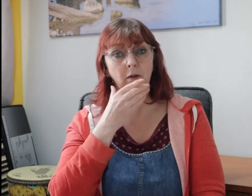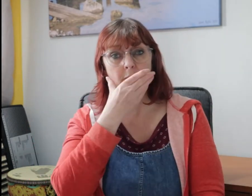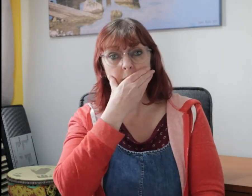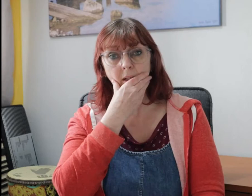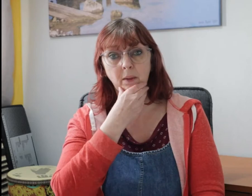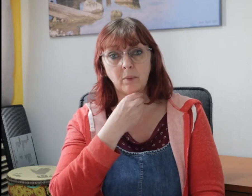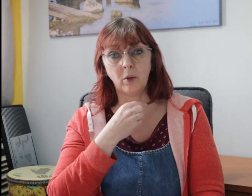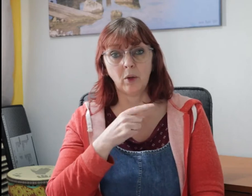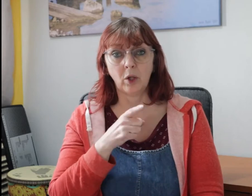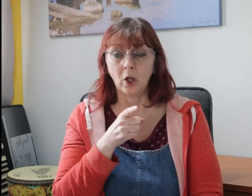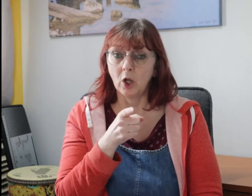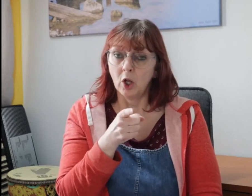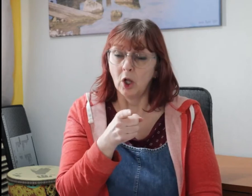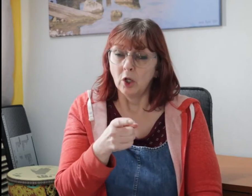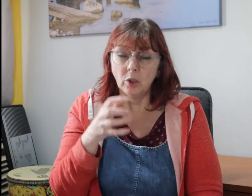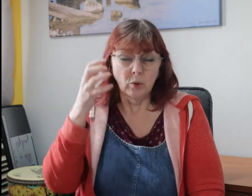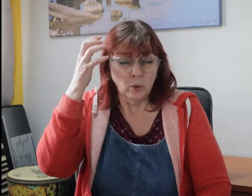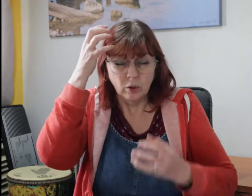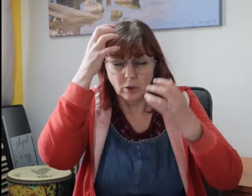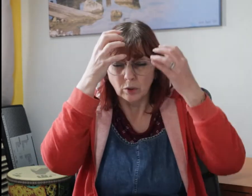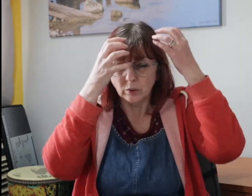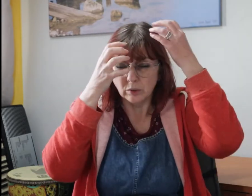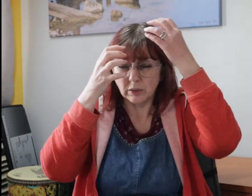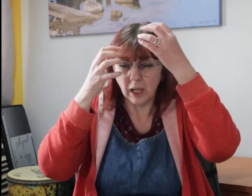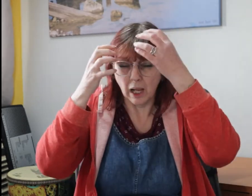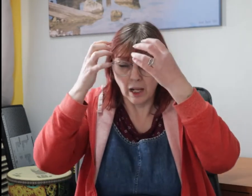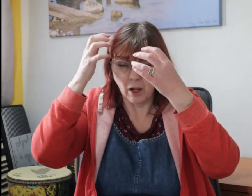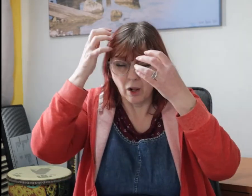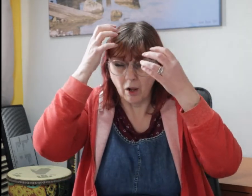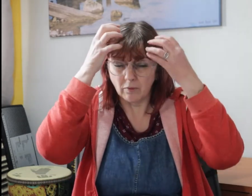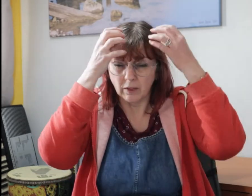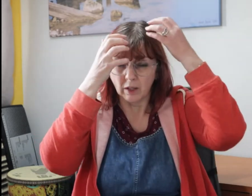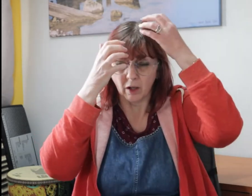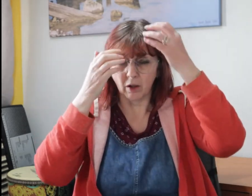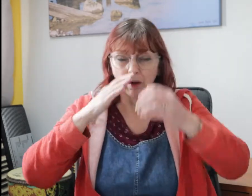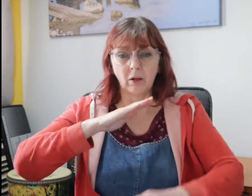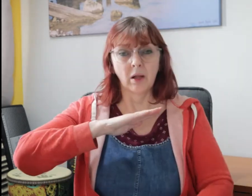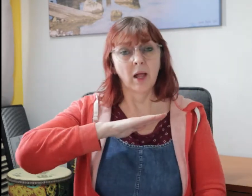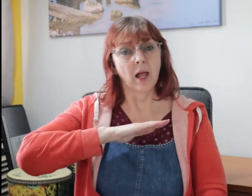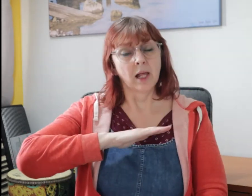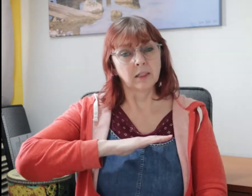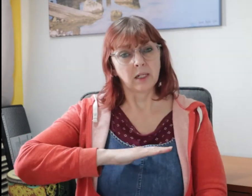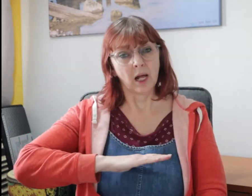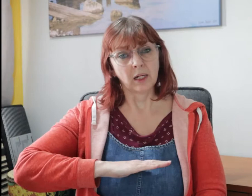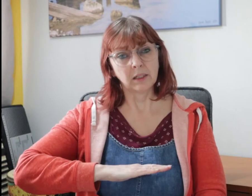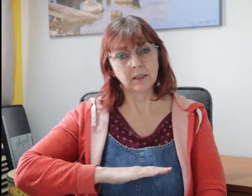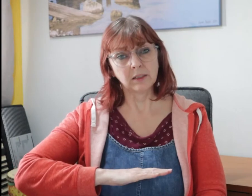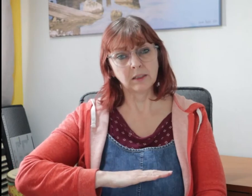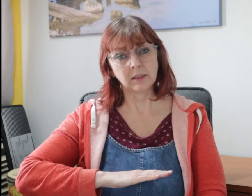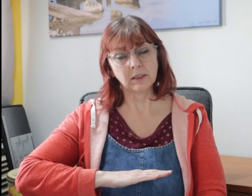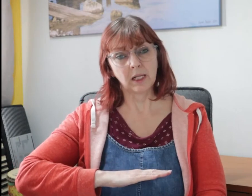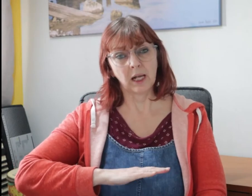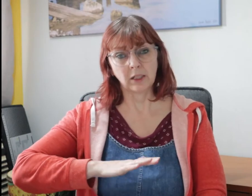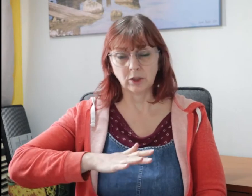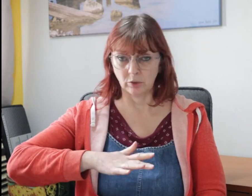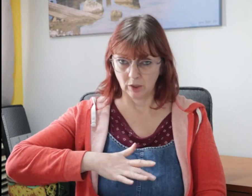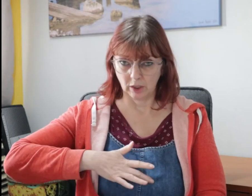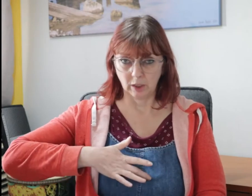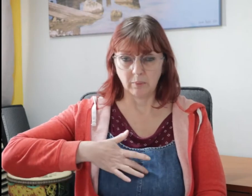of people. You can lose sight of it all. Darkness inside you can